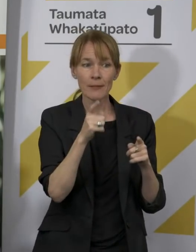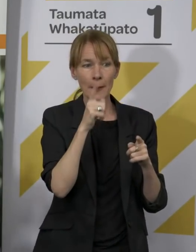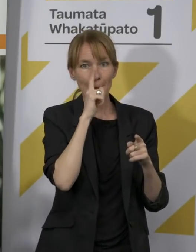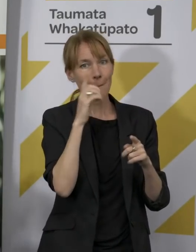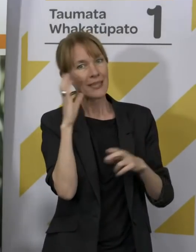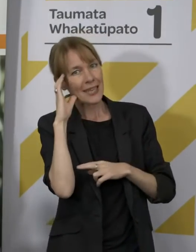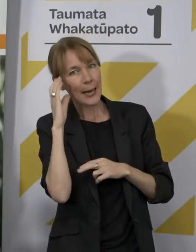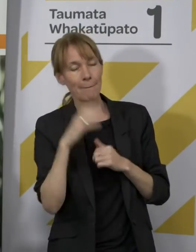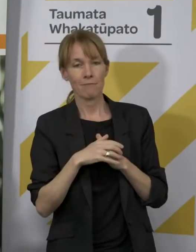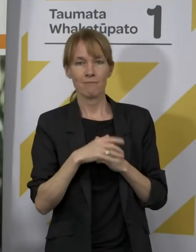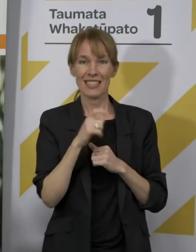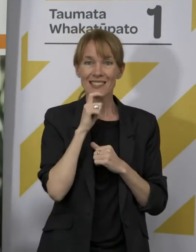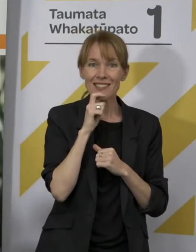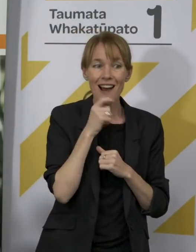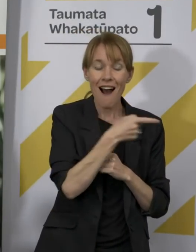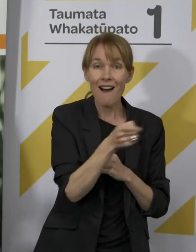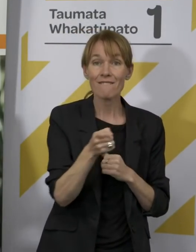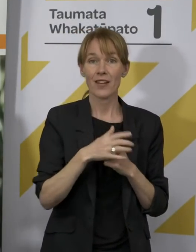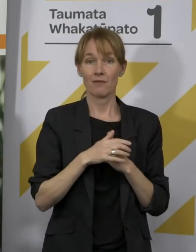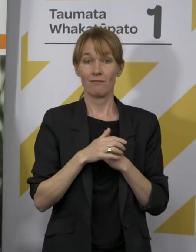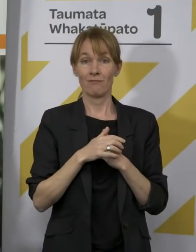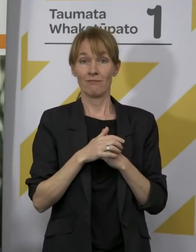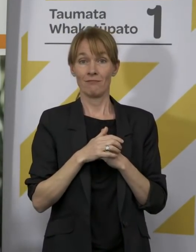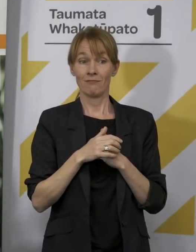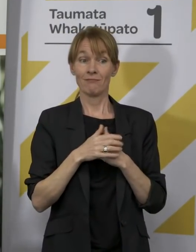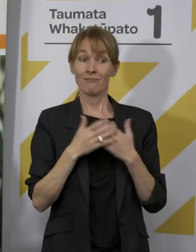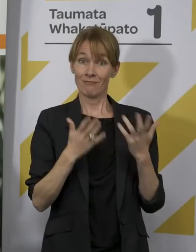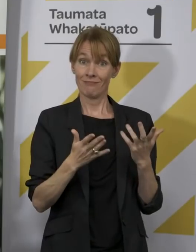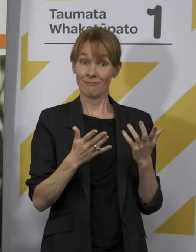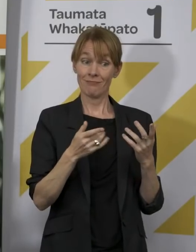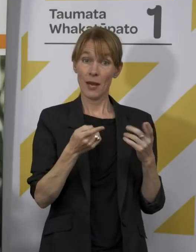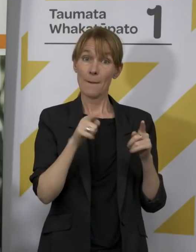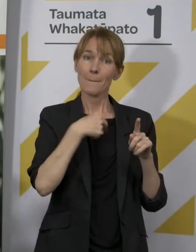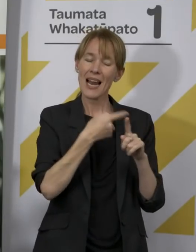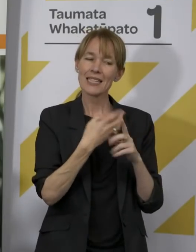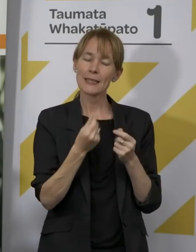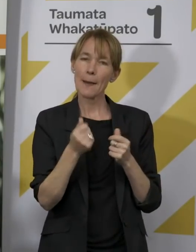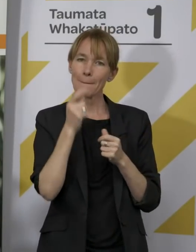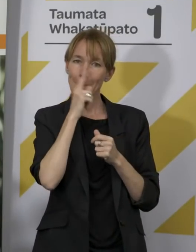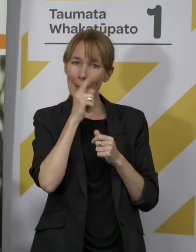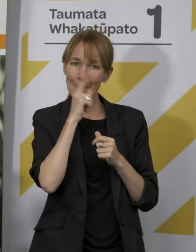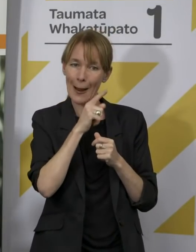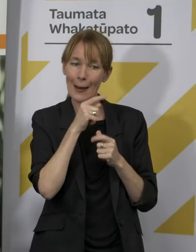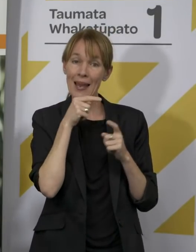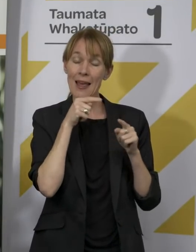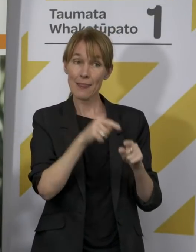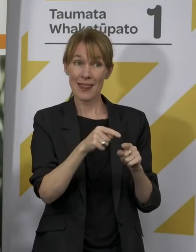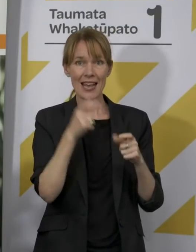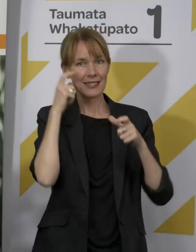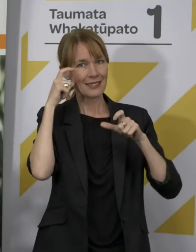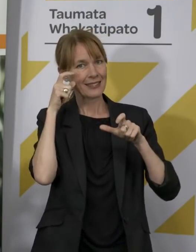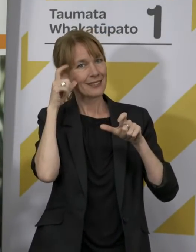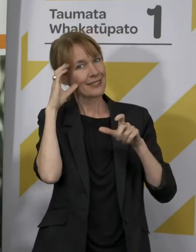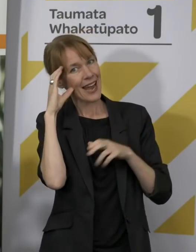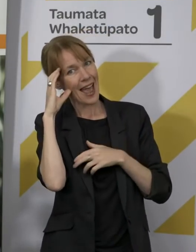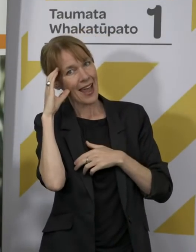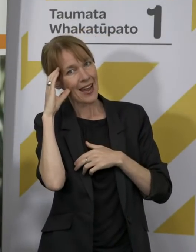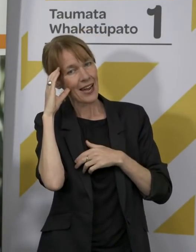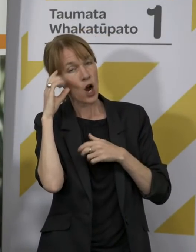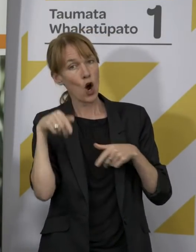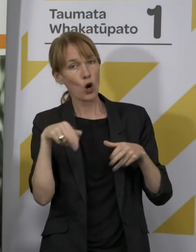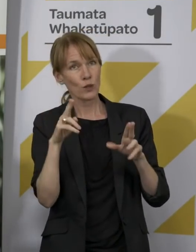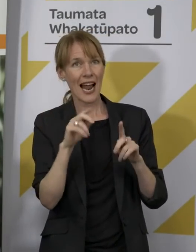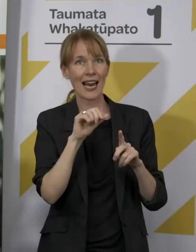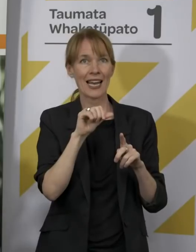well who were working there, and there were then people who had been at the hotel, the Novotel, between the 6th of June